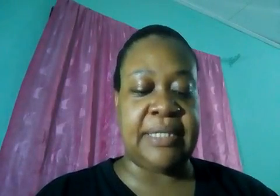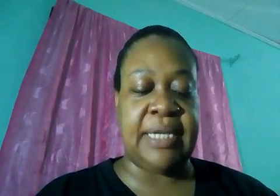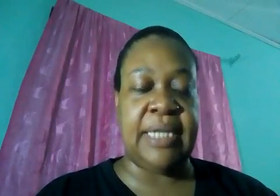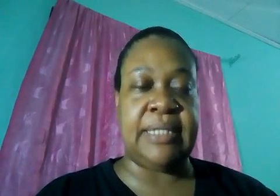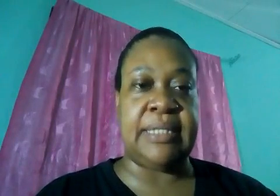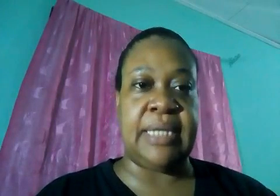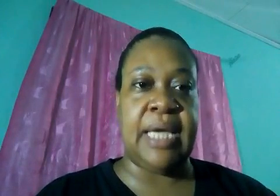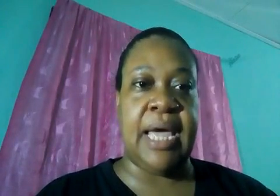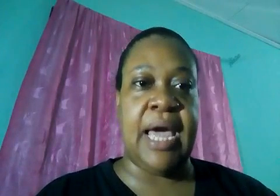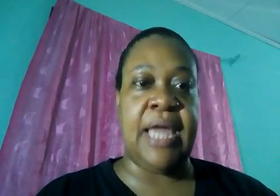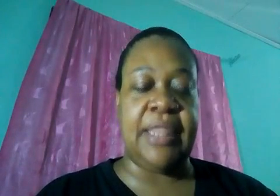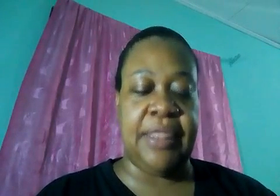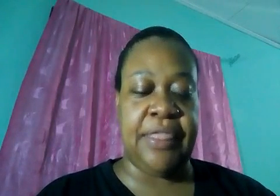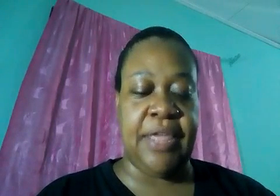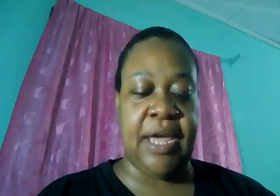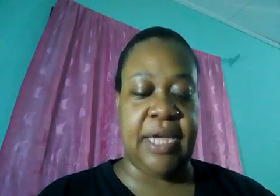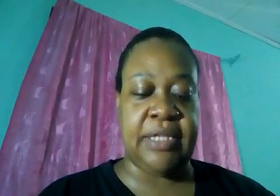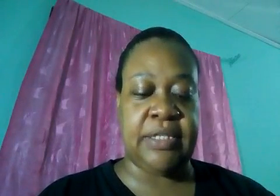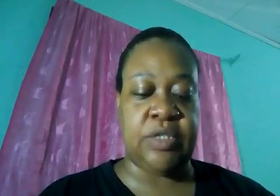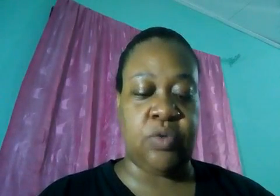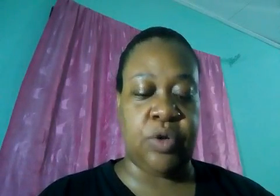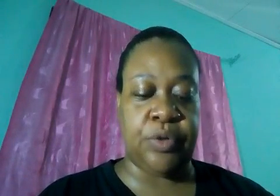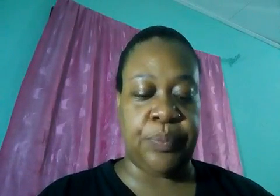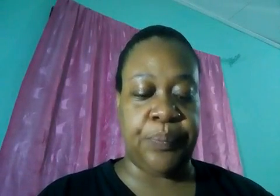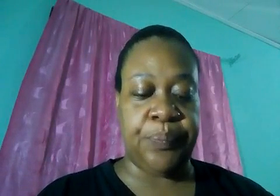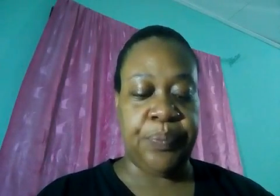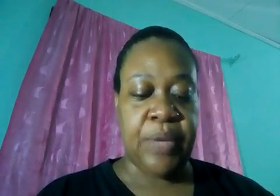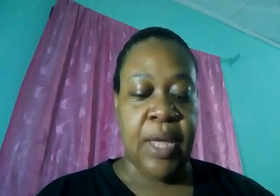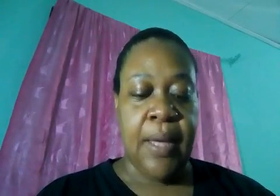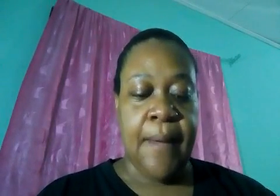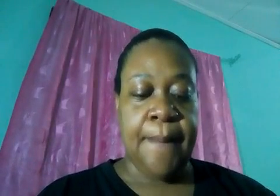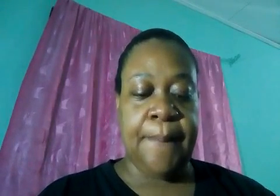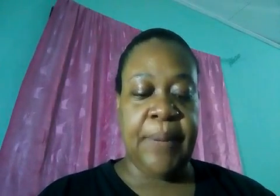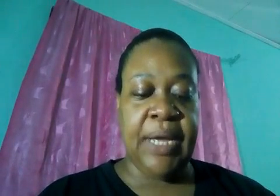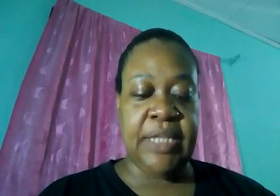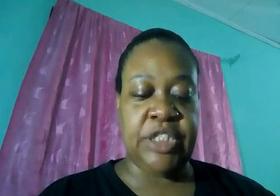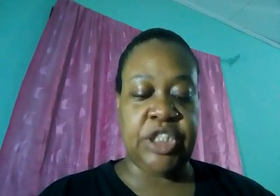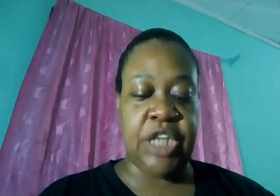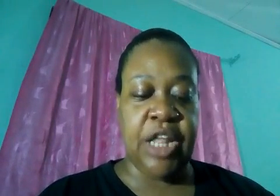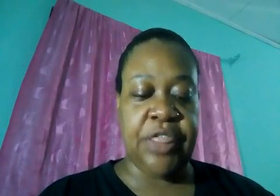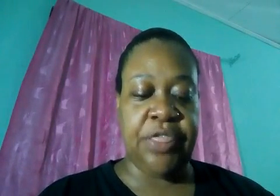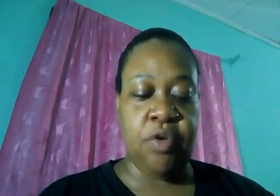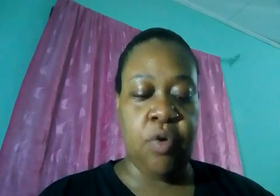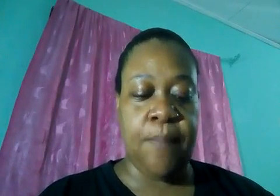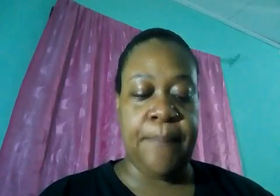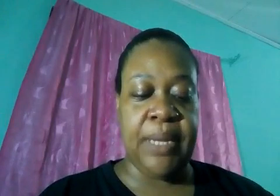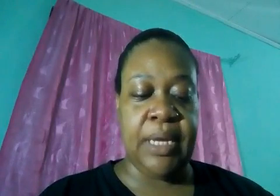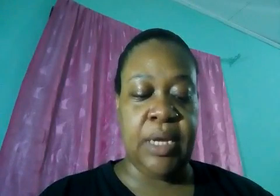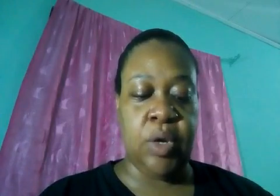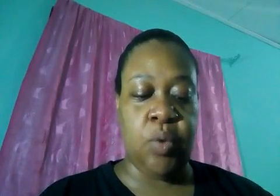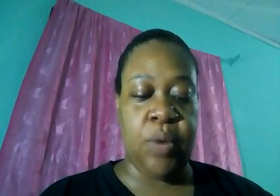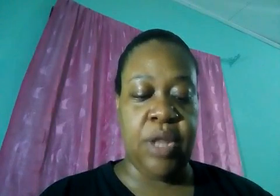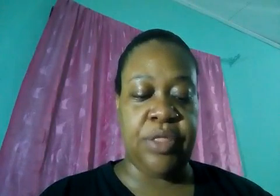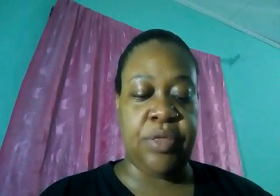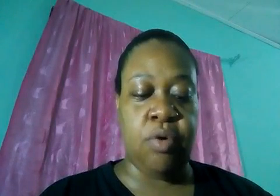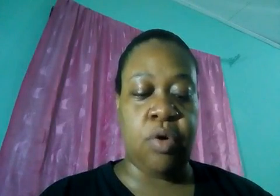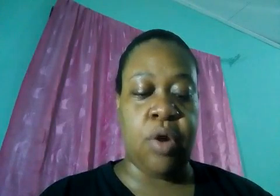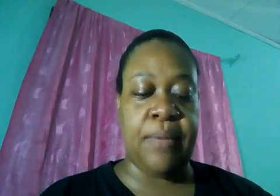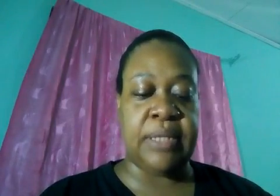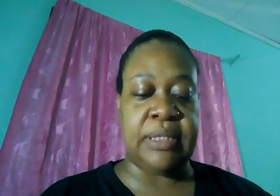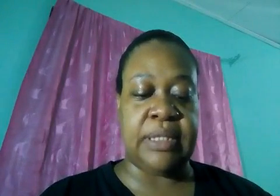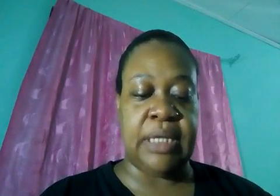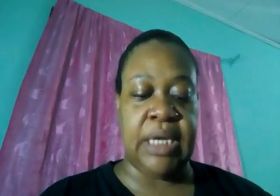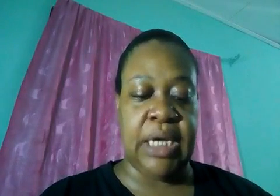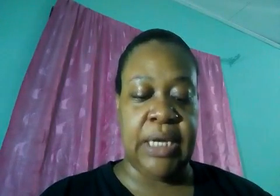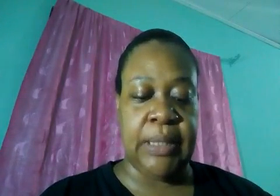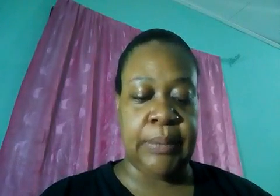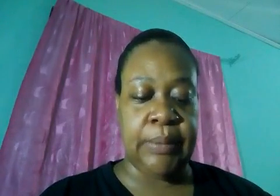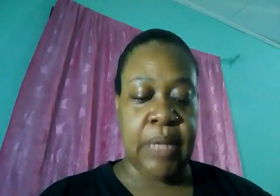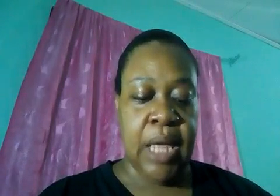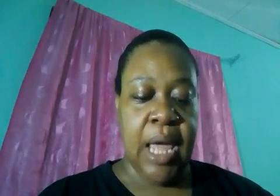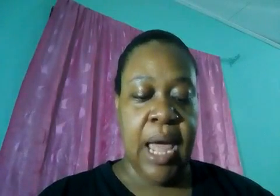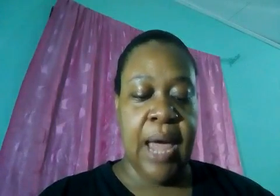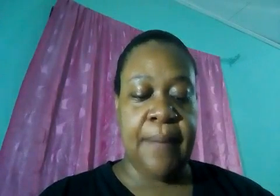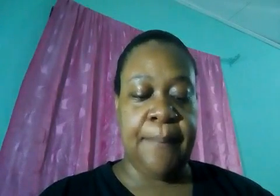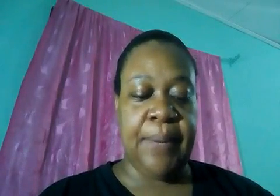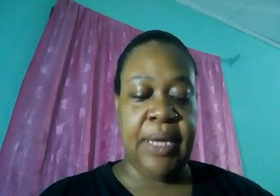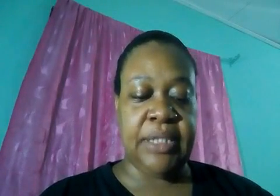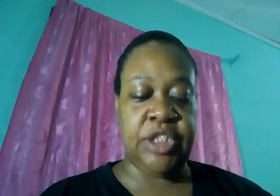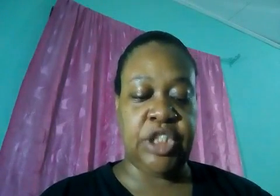basket and thy store. Blessed shalt thou be when thou comest in, and blessed shalt